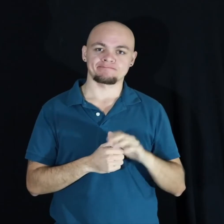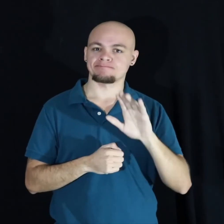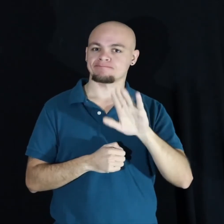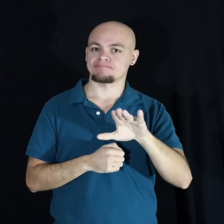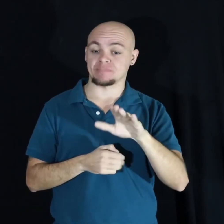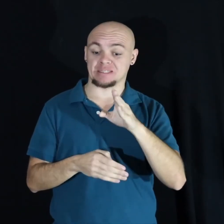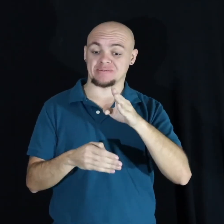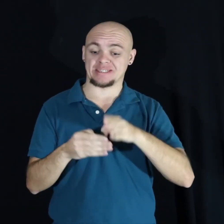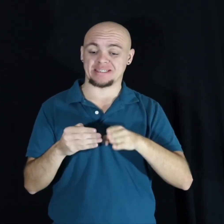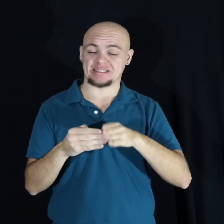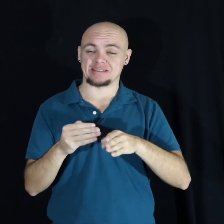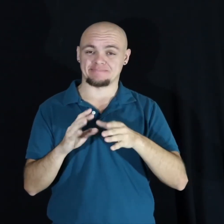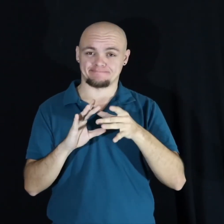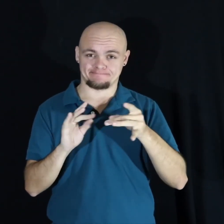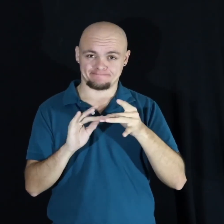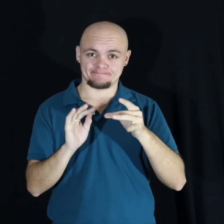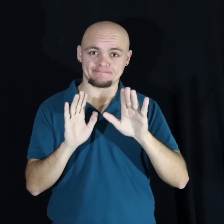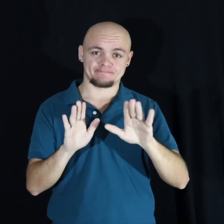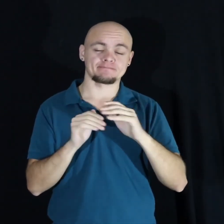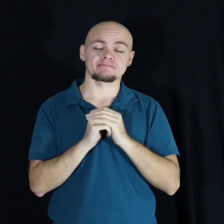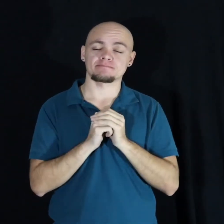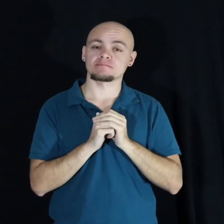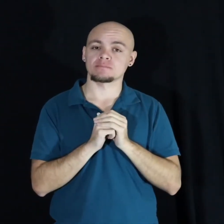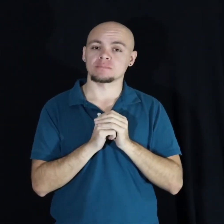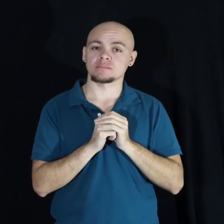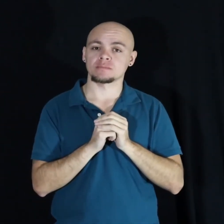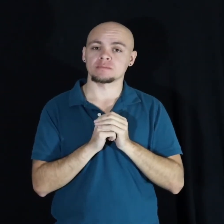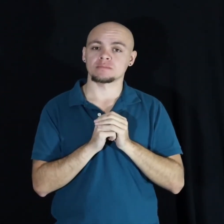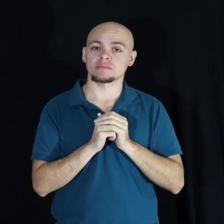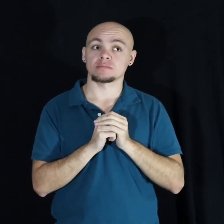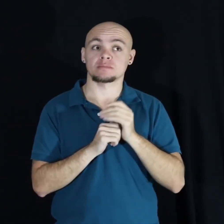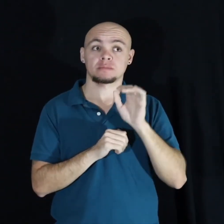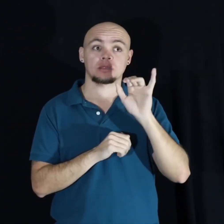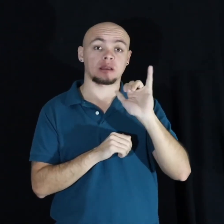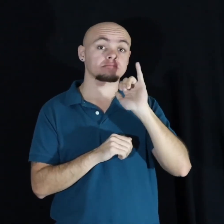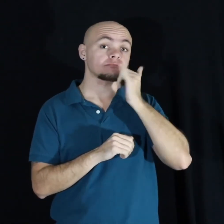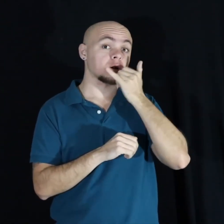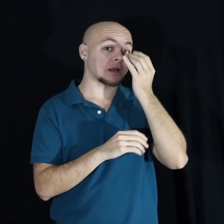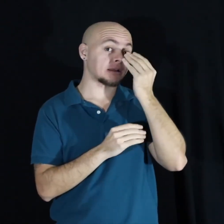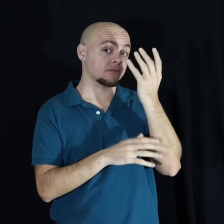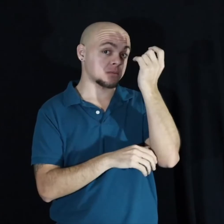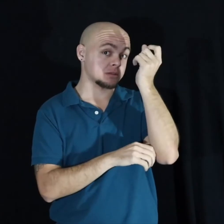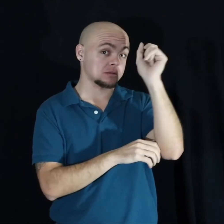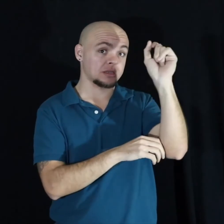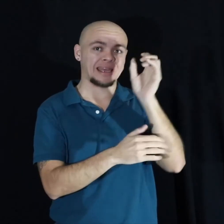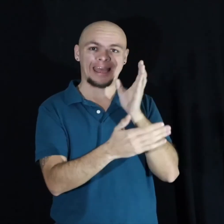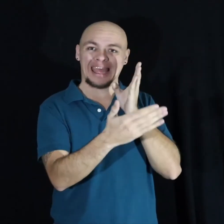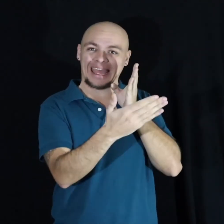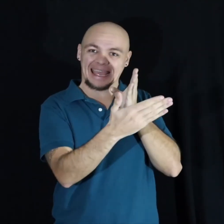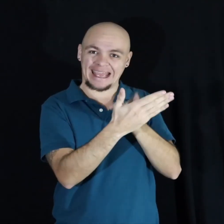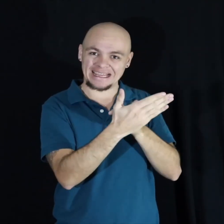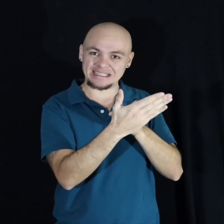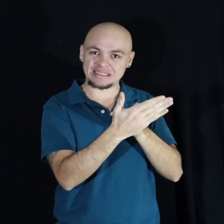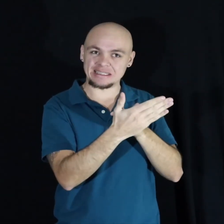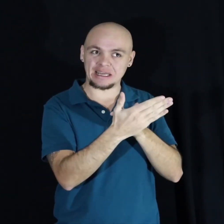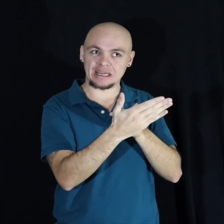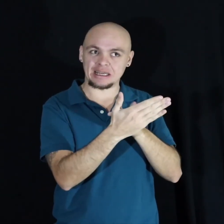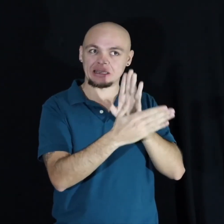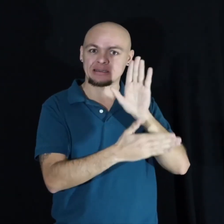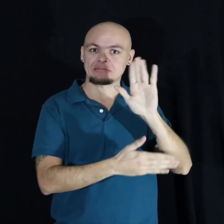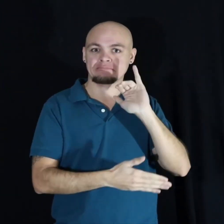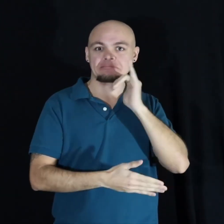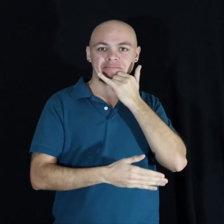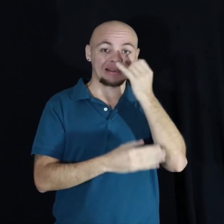end with this, it's not enough for us to fight disinformation or to be anti disinformation.